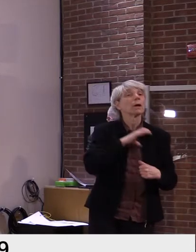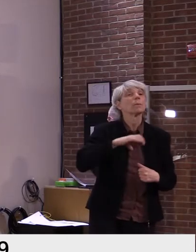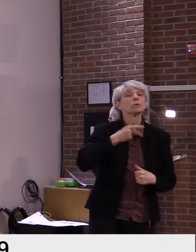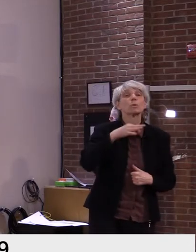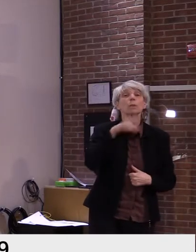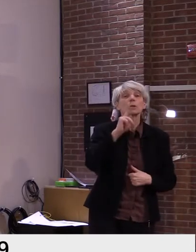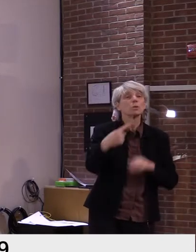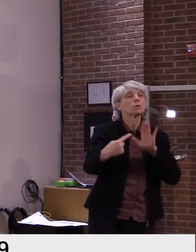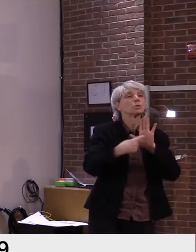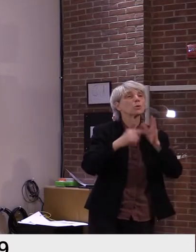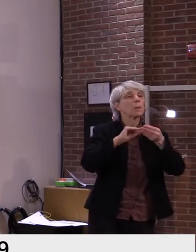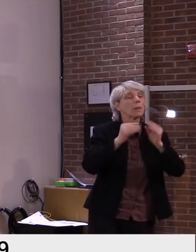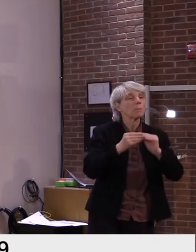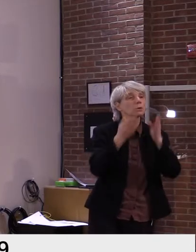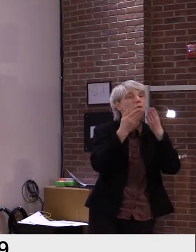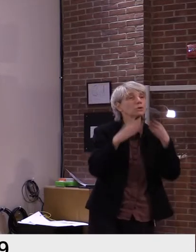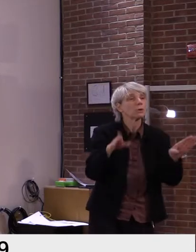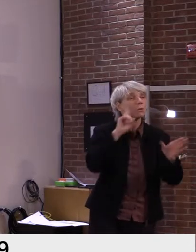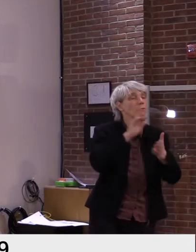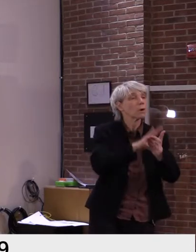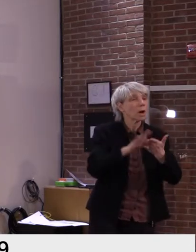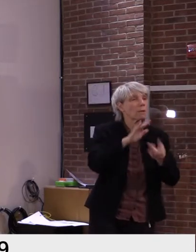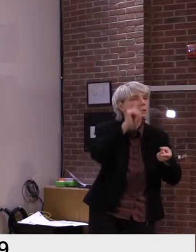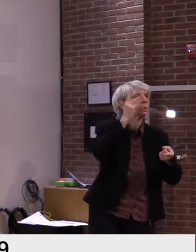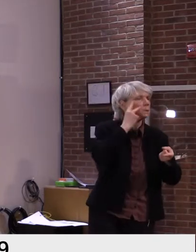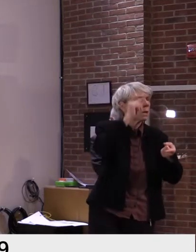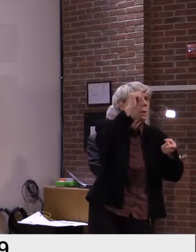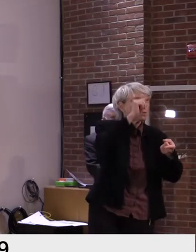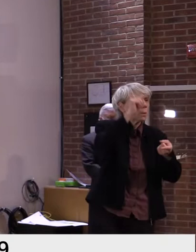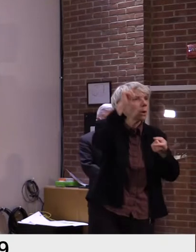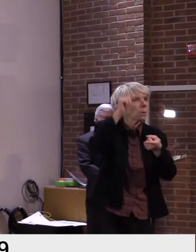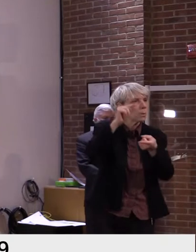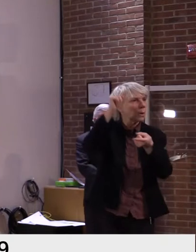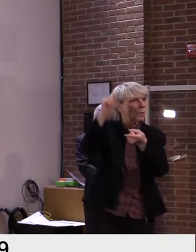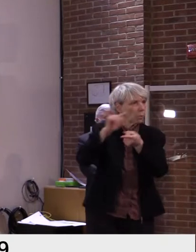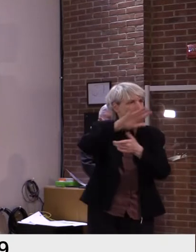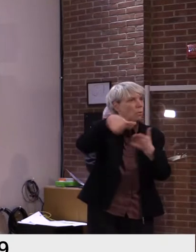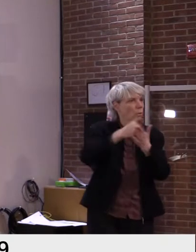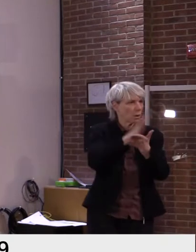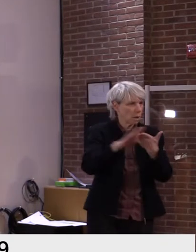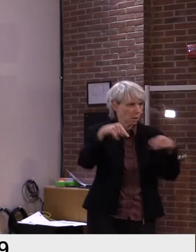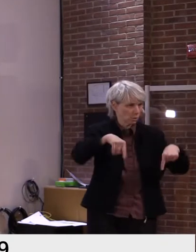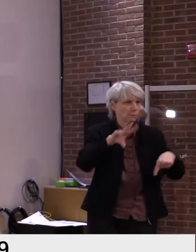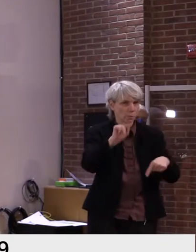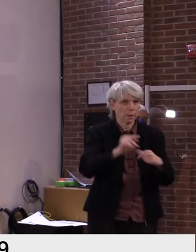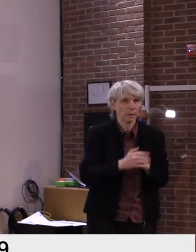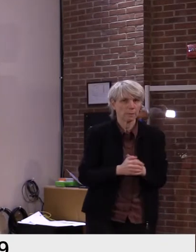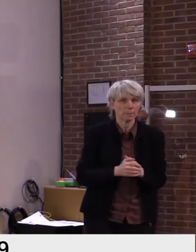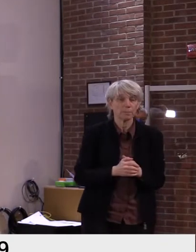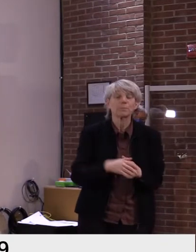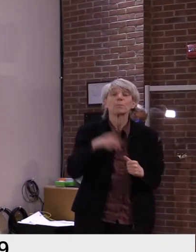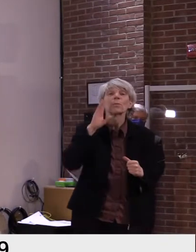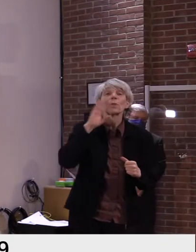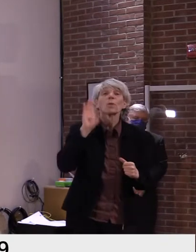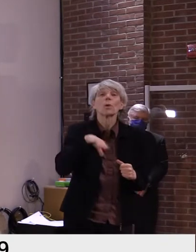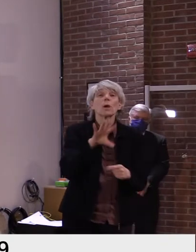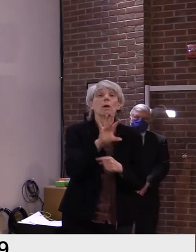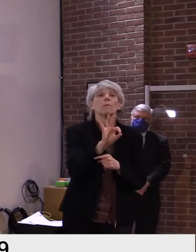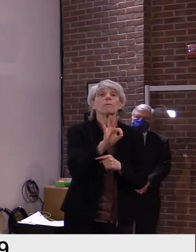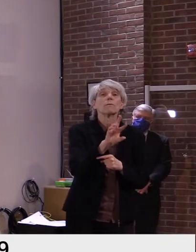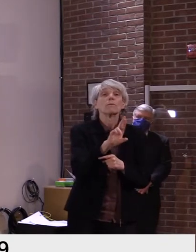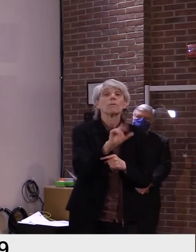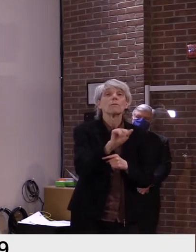in the state at our campuses. As you know, we continue to monitor spread in Franklin